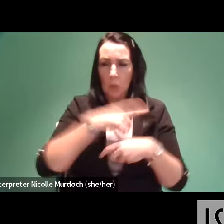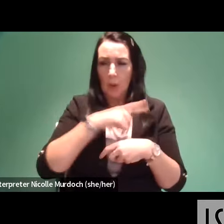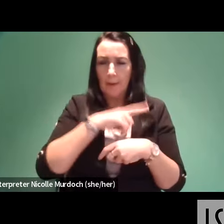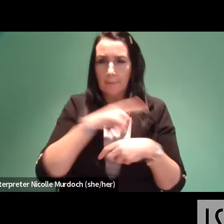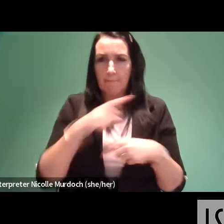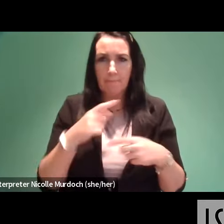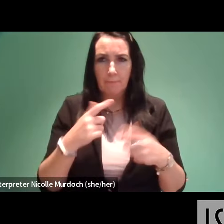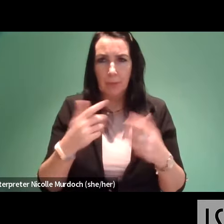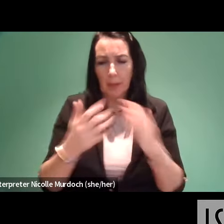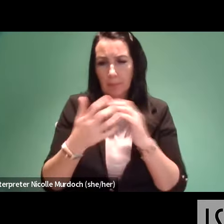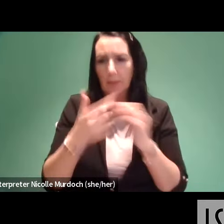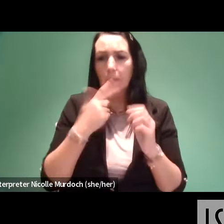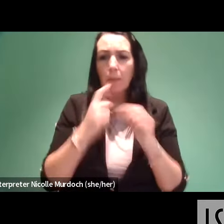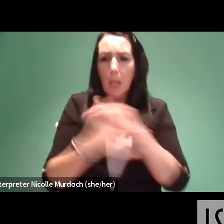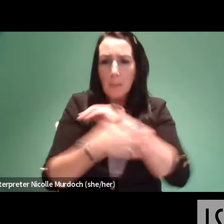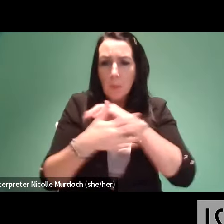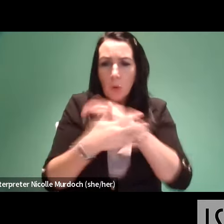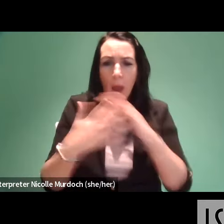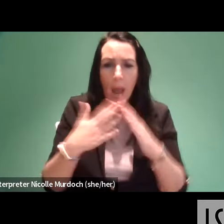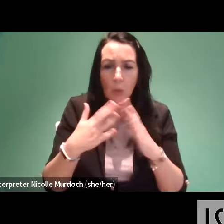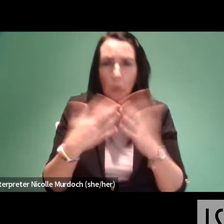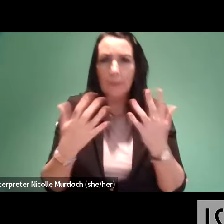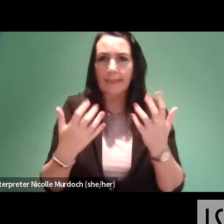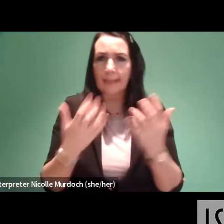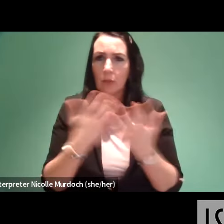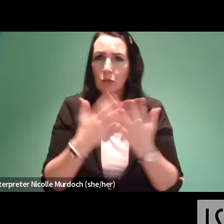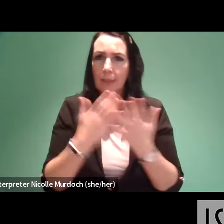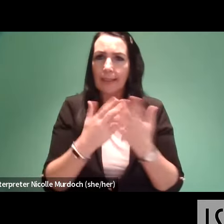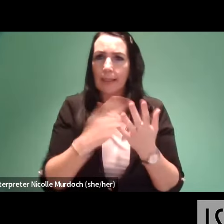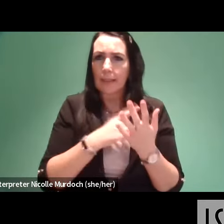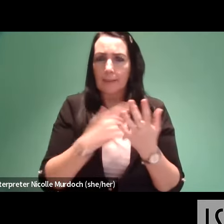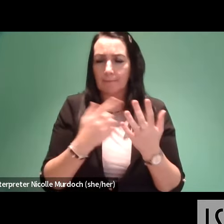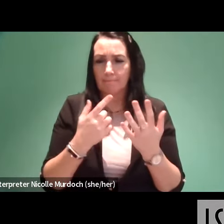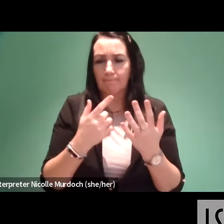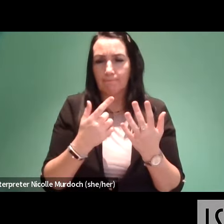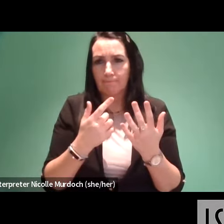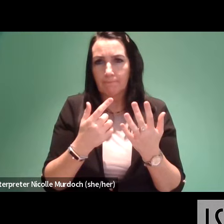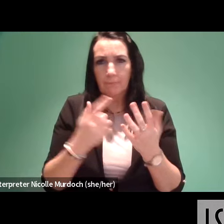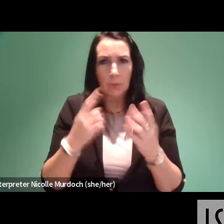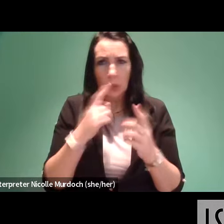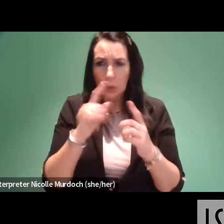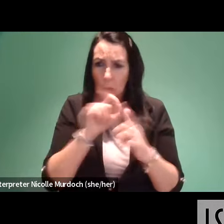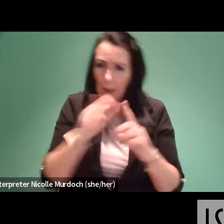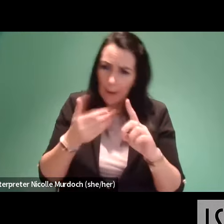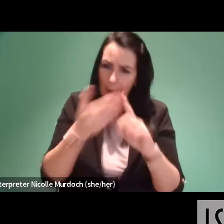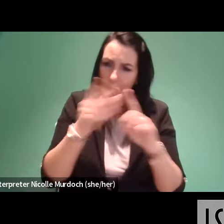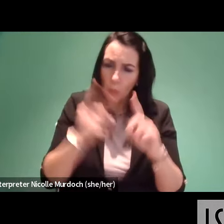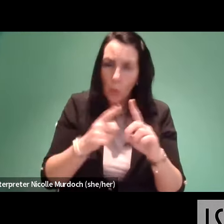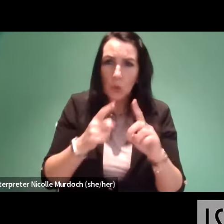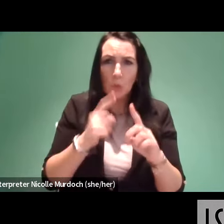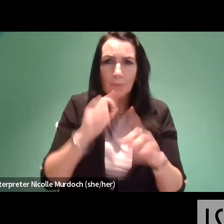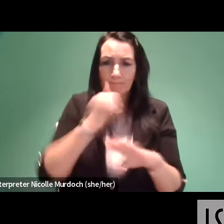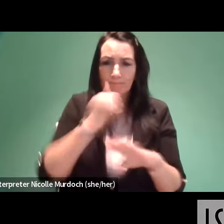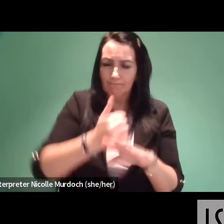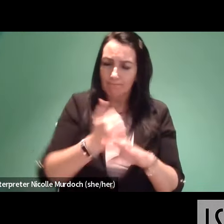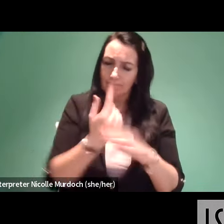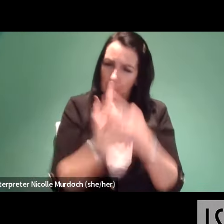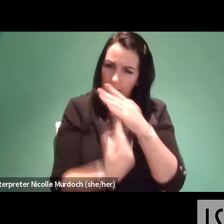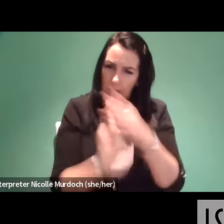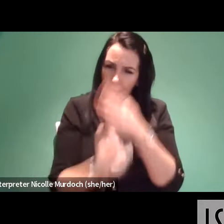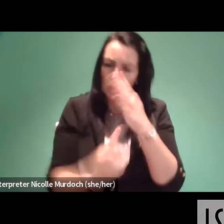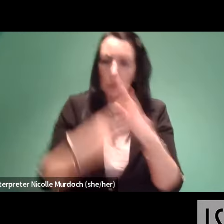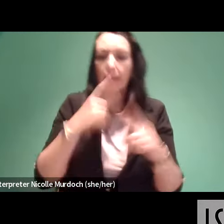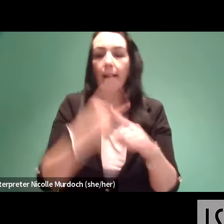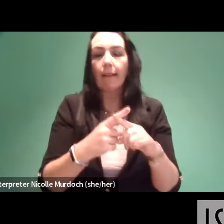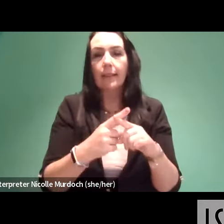poorer households more, involves a mistake about what we should be trying to do when designing individual taxes. So what matters is